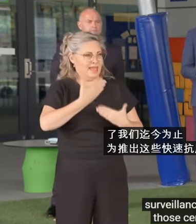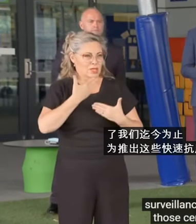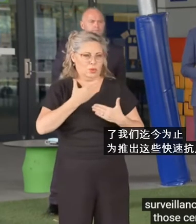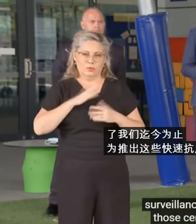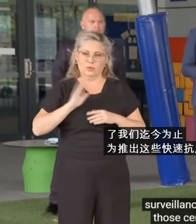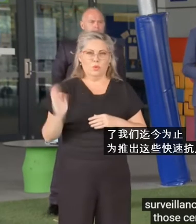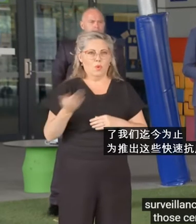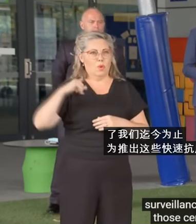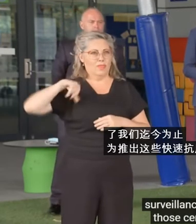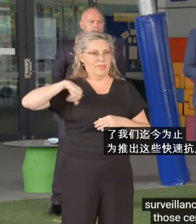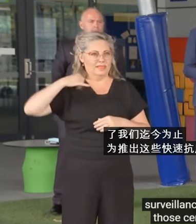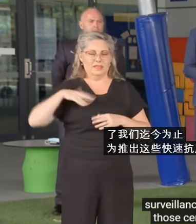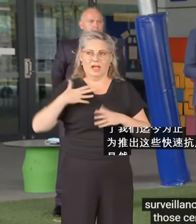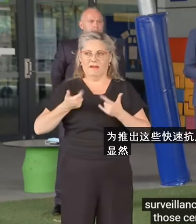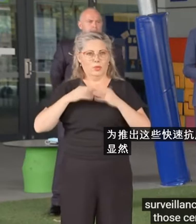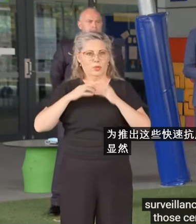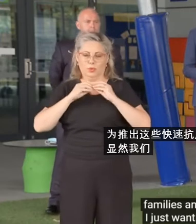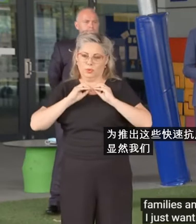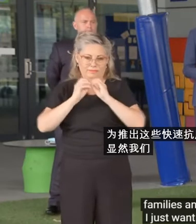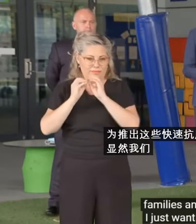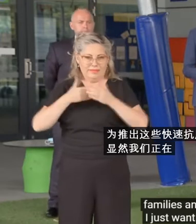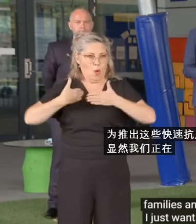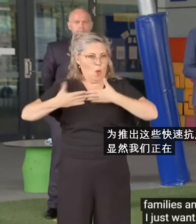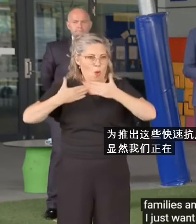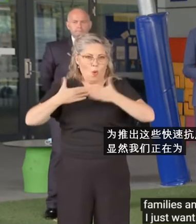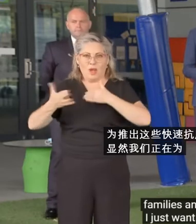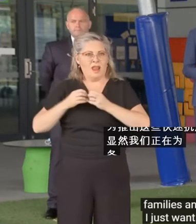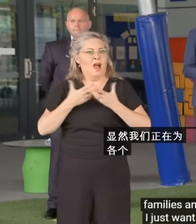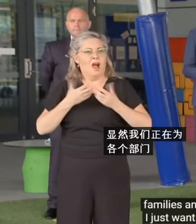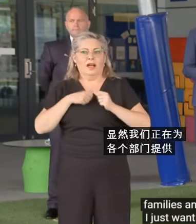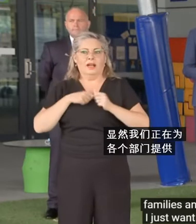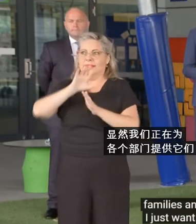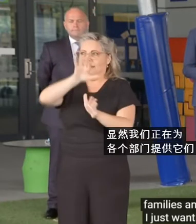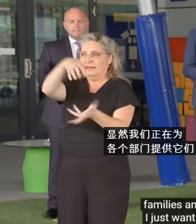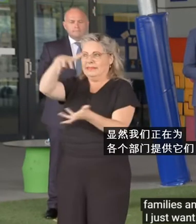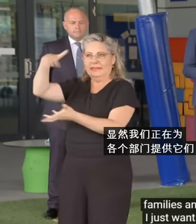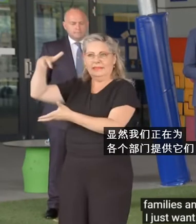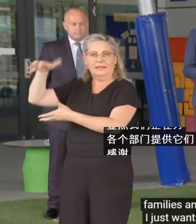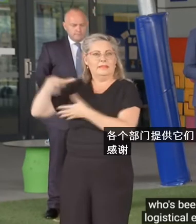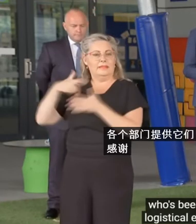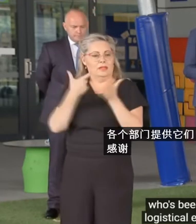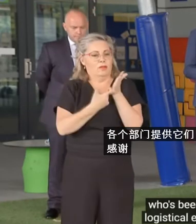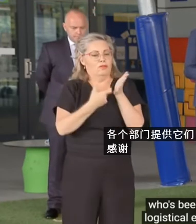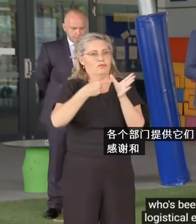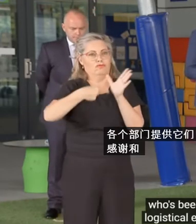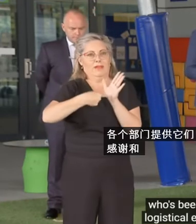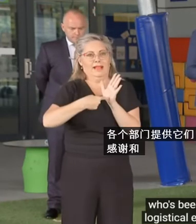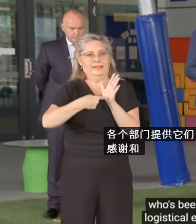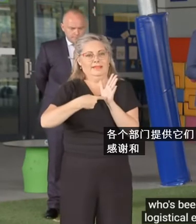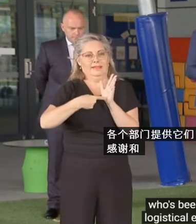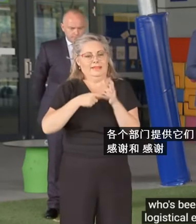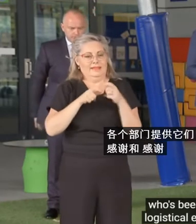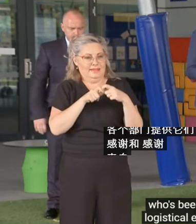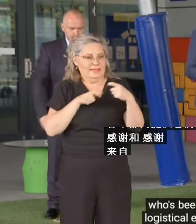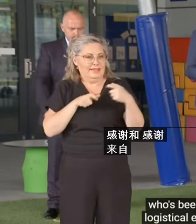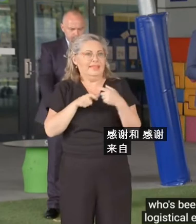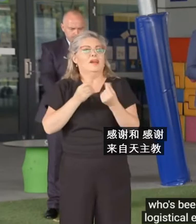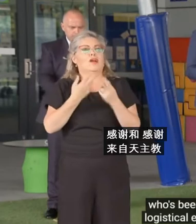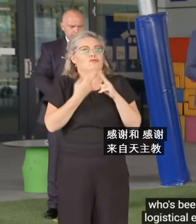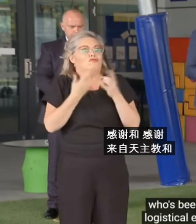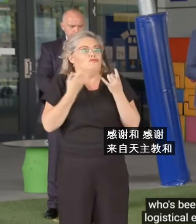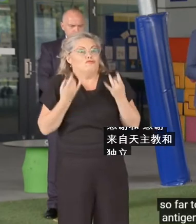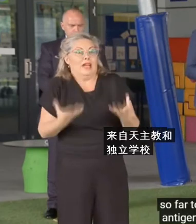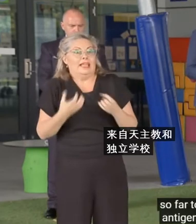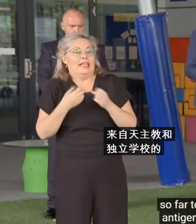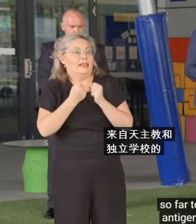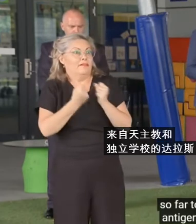to get these rapid antigen testing kits out. Obviously, we're providing them across the sectors, and I do want to thank and acknowledge Dallas and Geoff, who are here